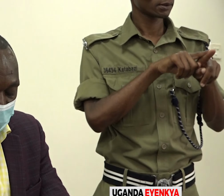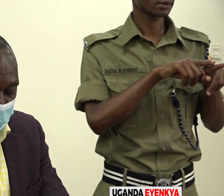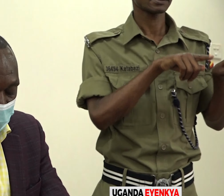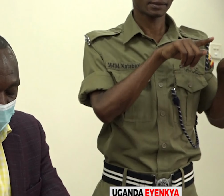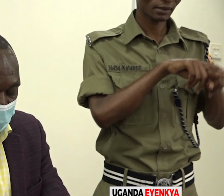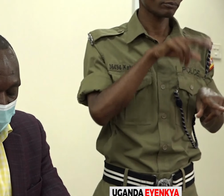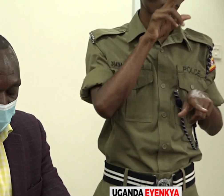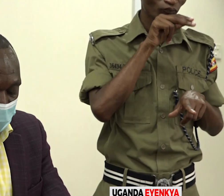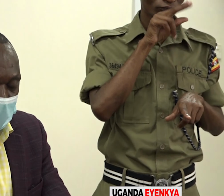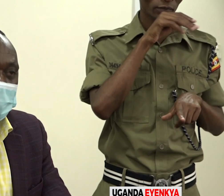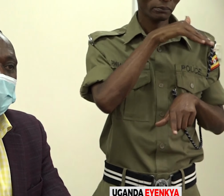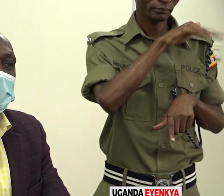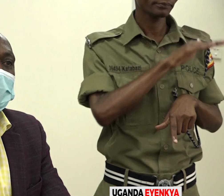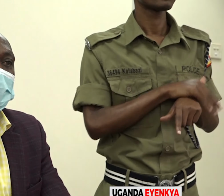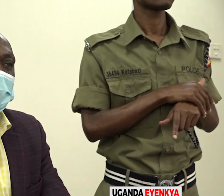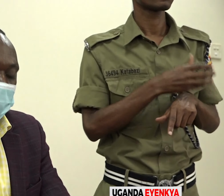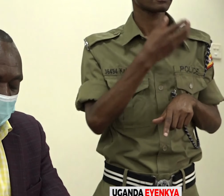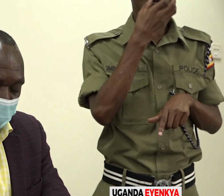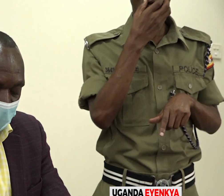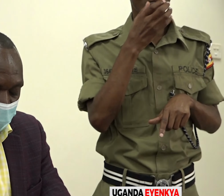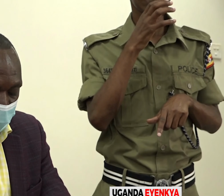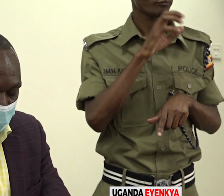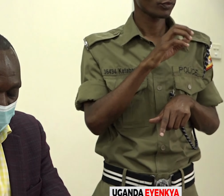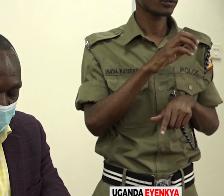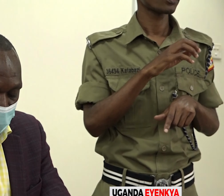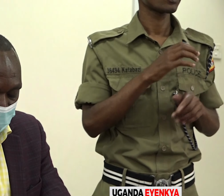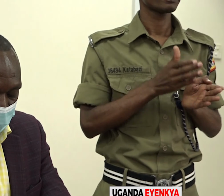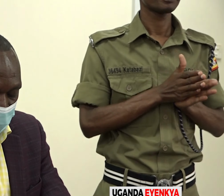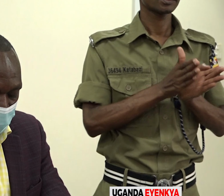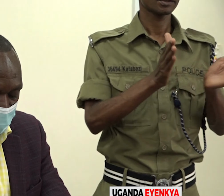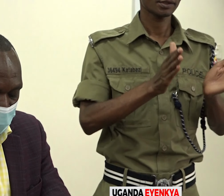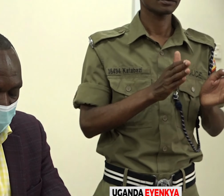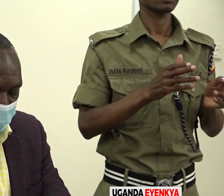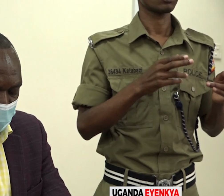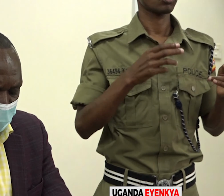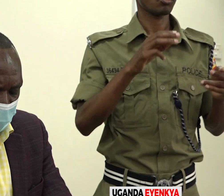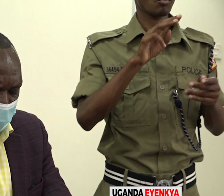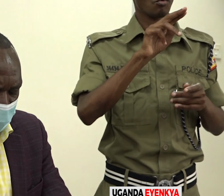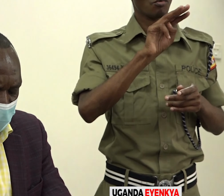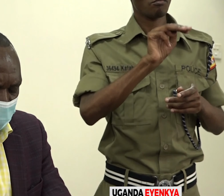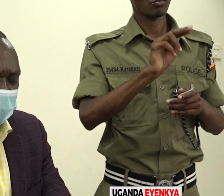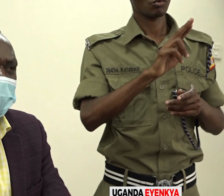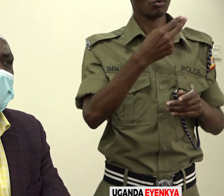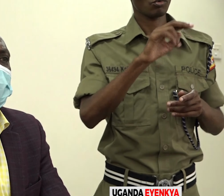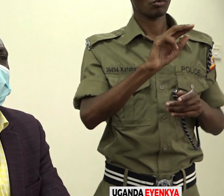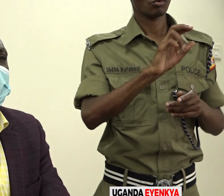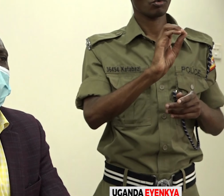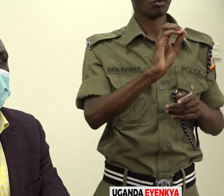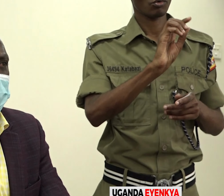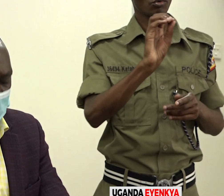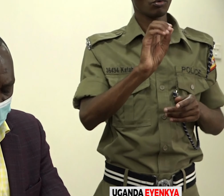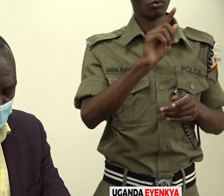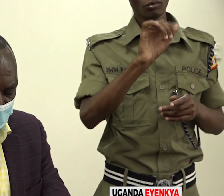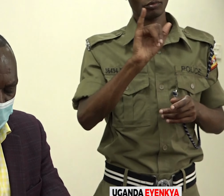yennyini n'avuma Lieutenant General Muhoozi era ng'akozesa ebigambo